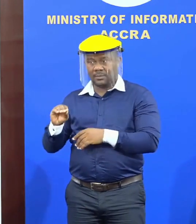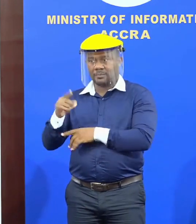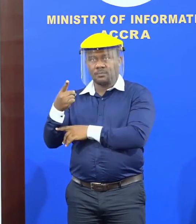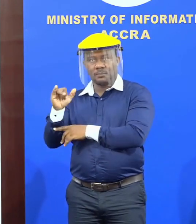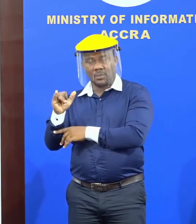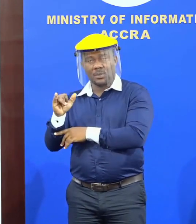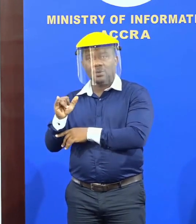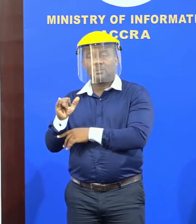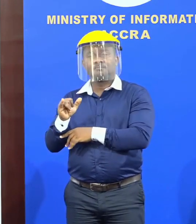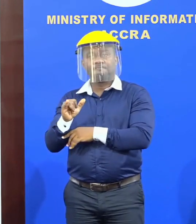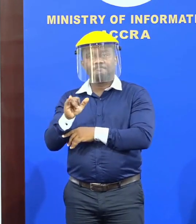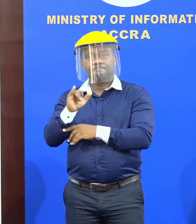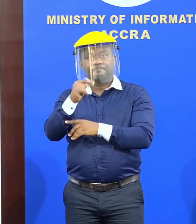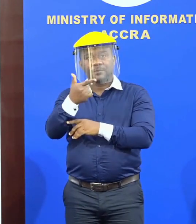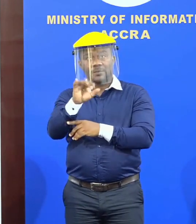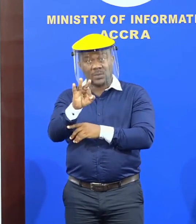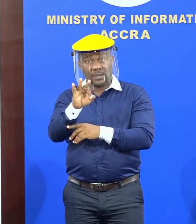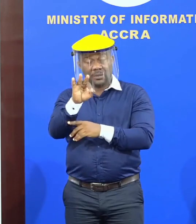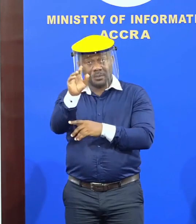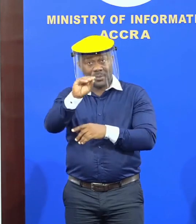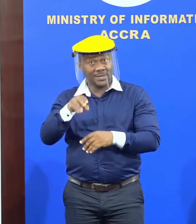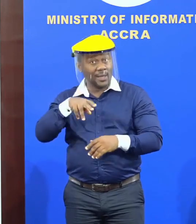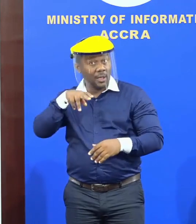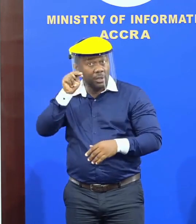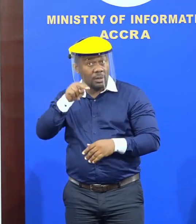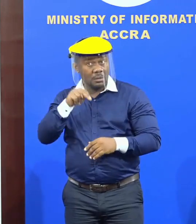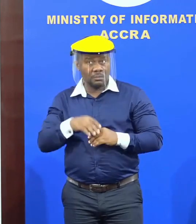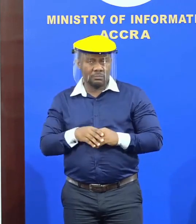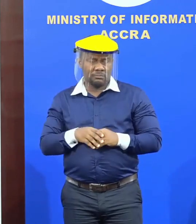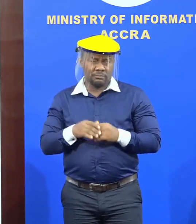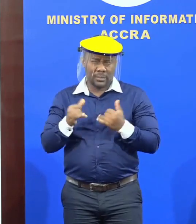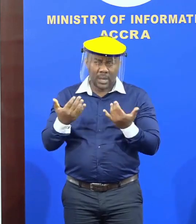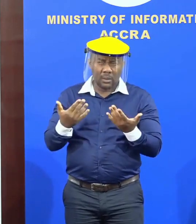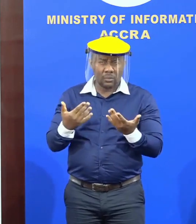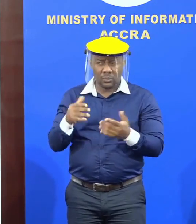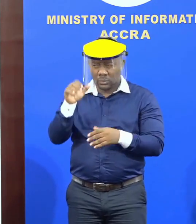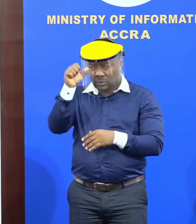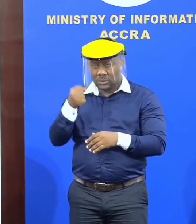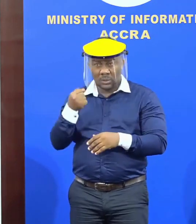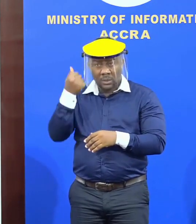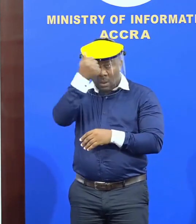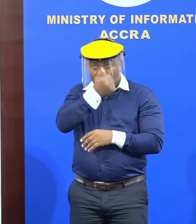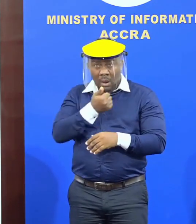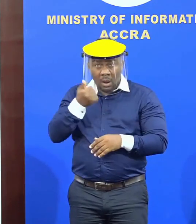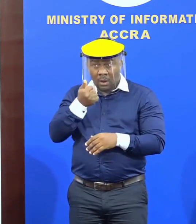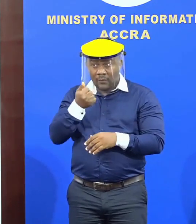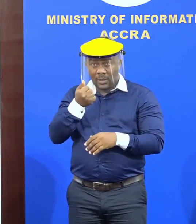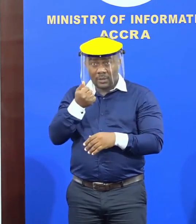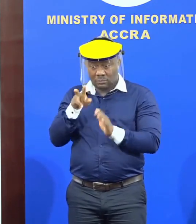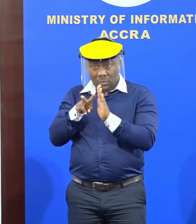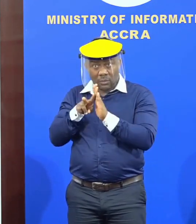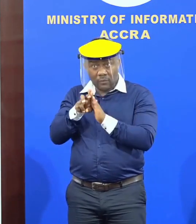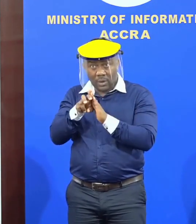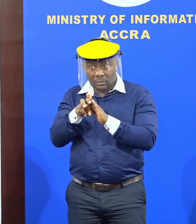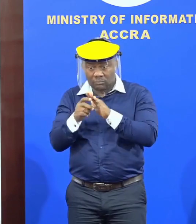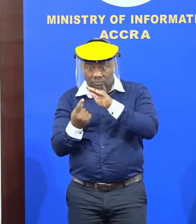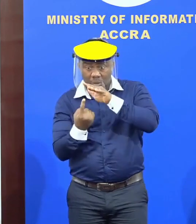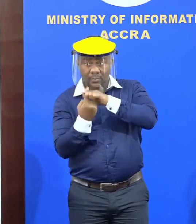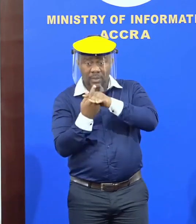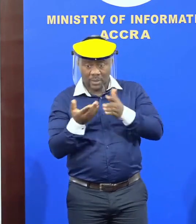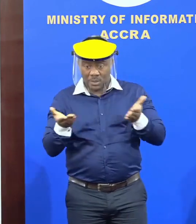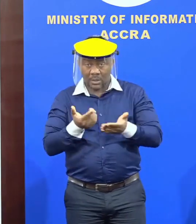Tamale. So far, no South African strain have been detected in the local patients in Ghana. So